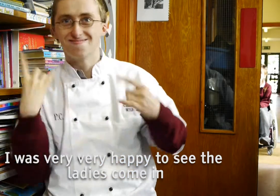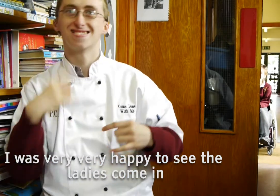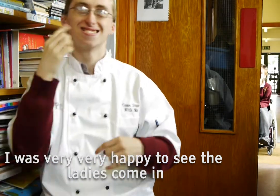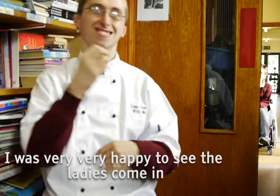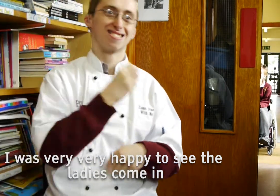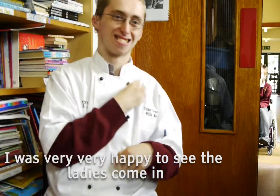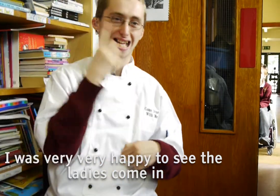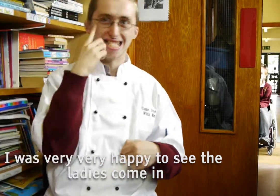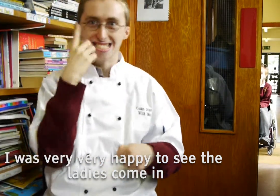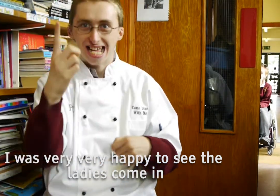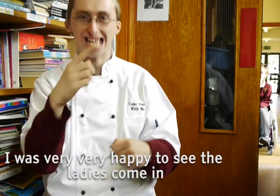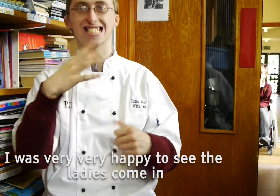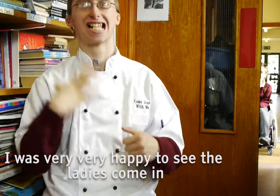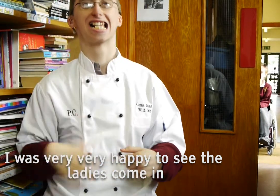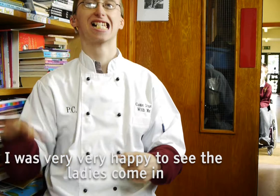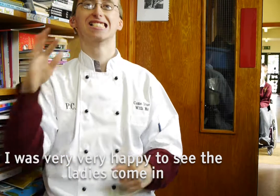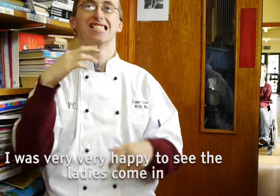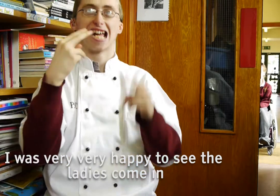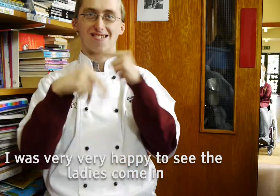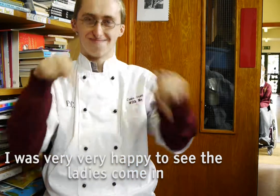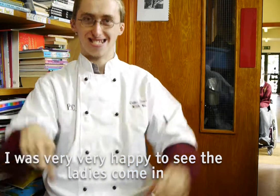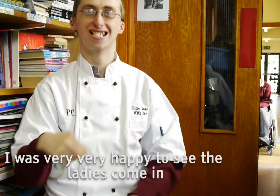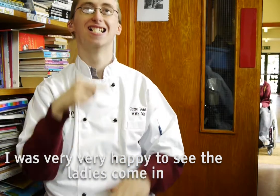I was very, very happy to see the two ladies that came in.